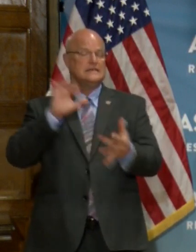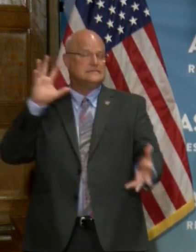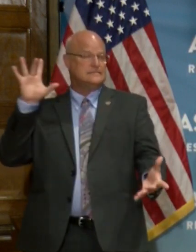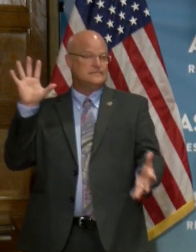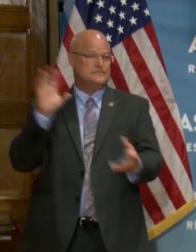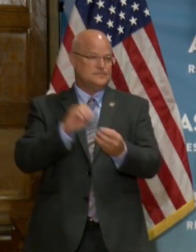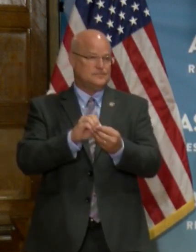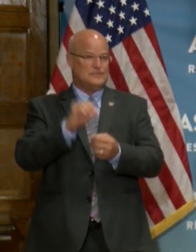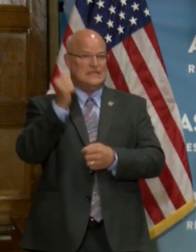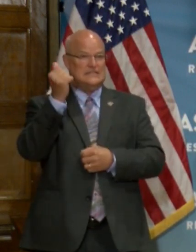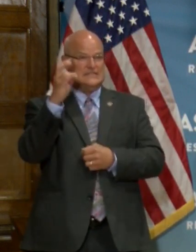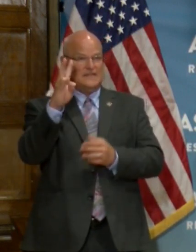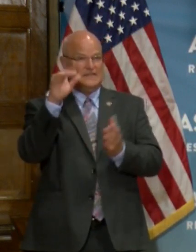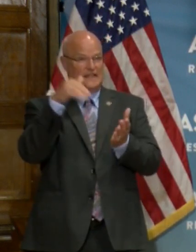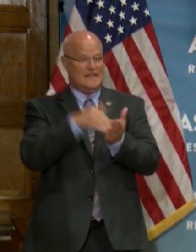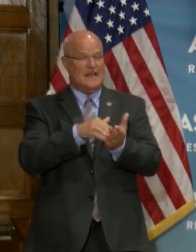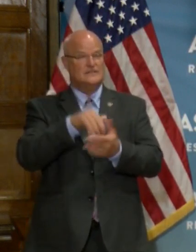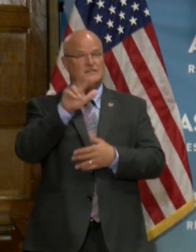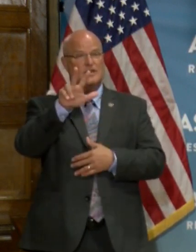the total to